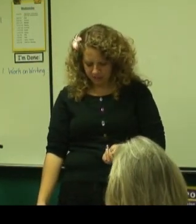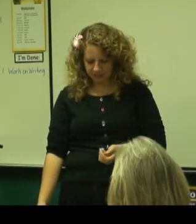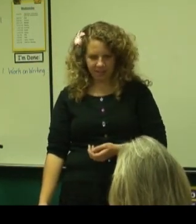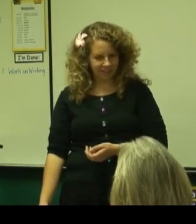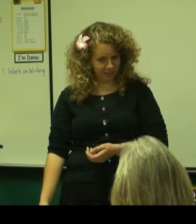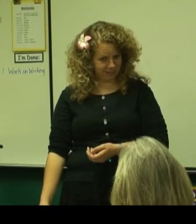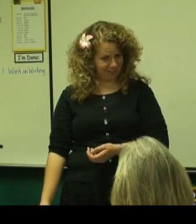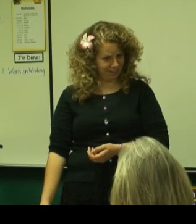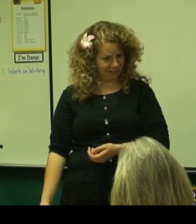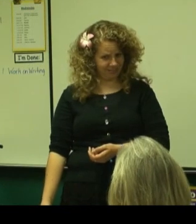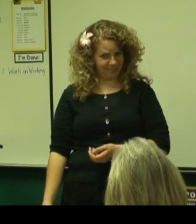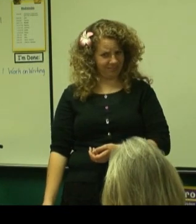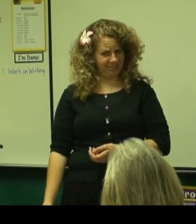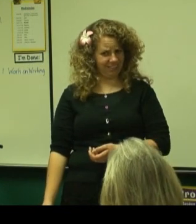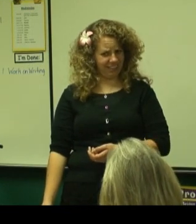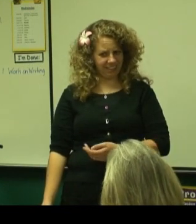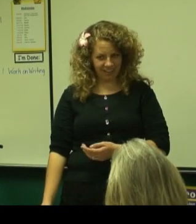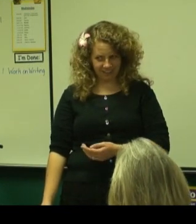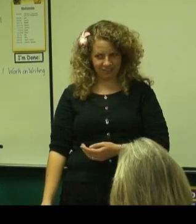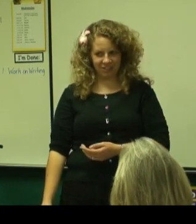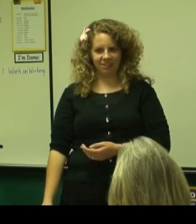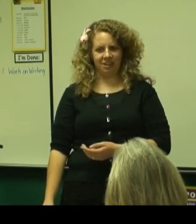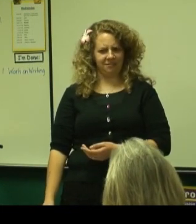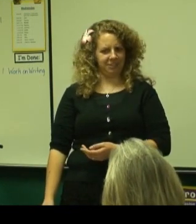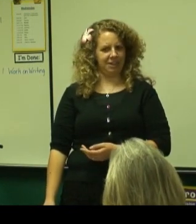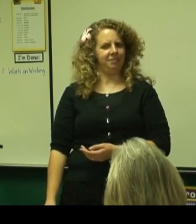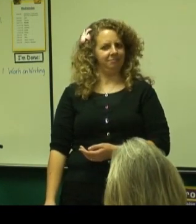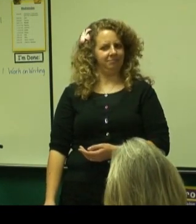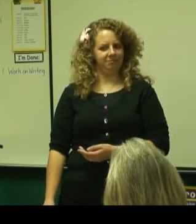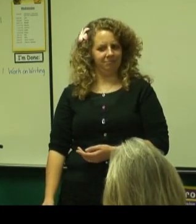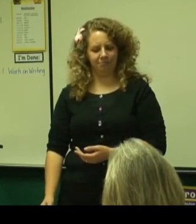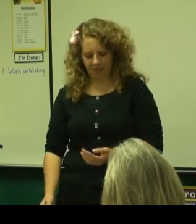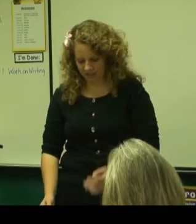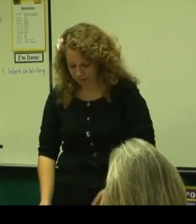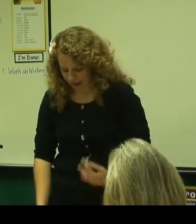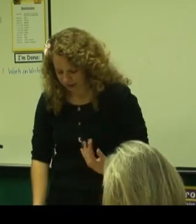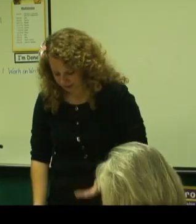back, but that's kind of like the, A little, yeah. really? Like just enough to like Yeah. make an impact. Make it